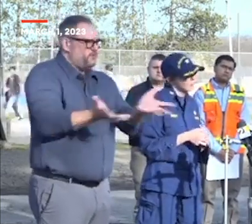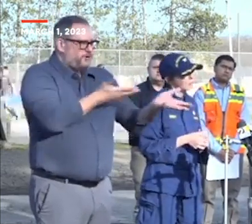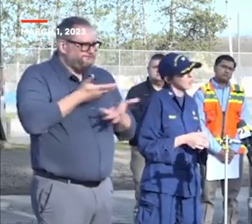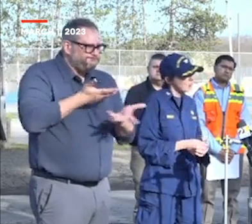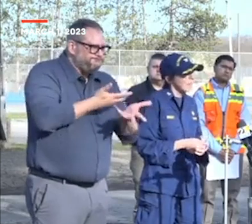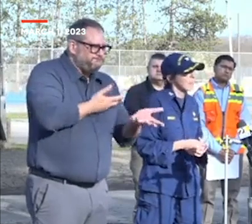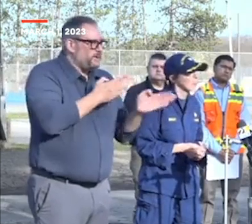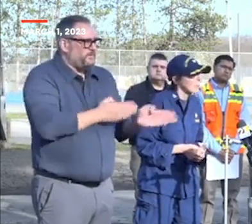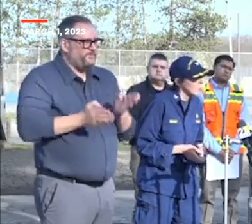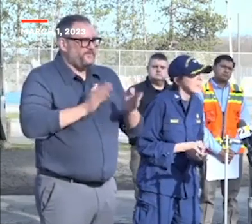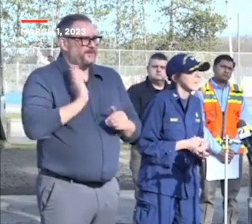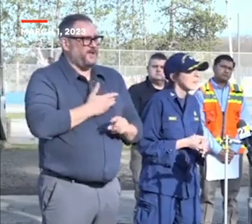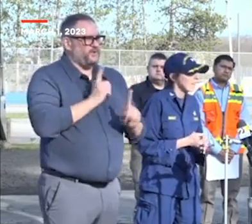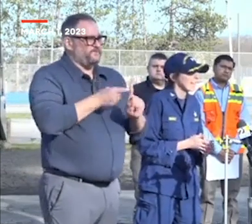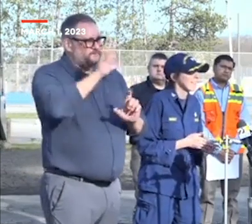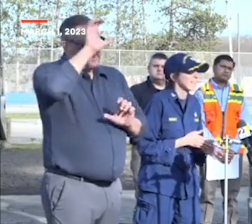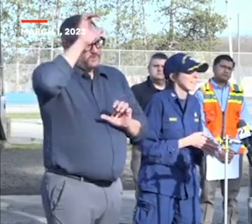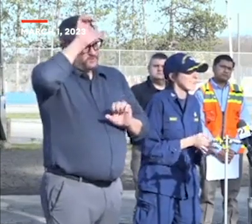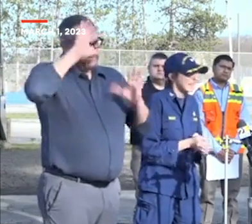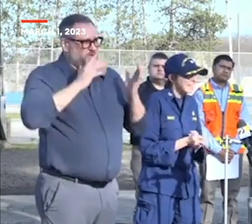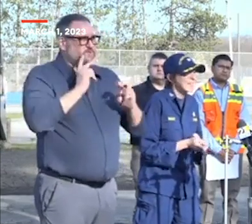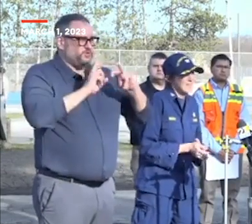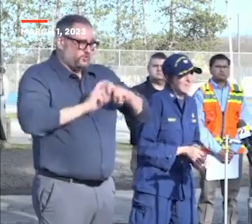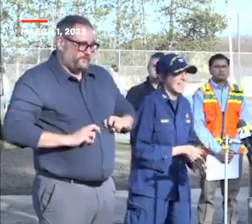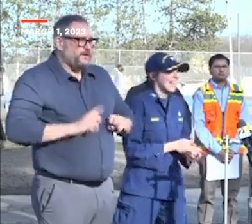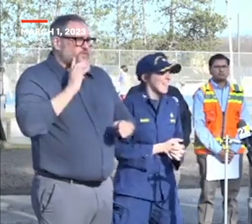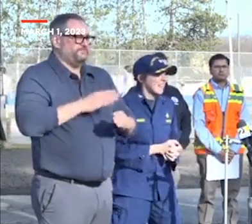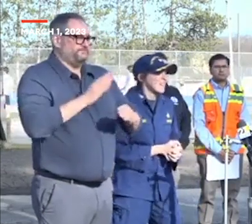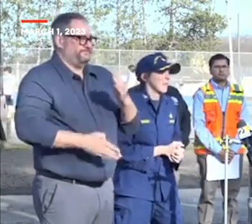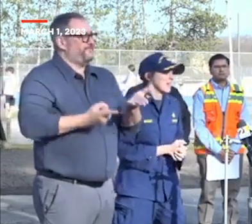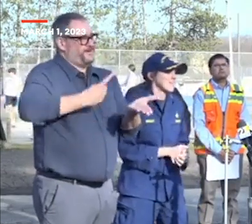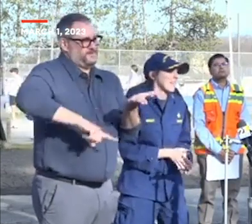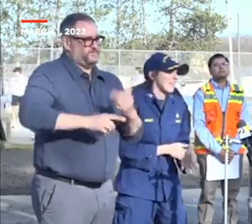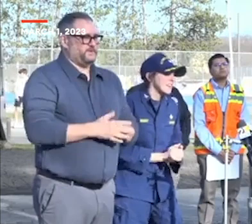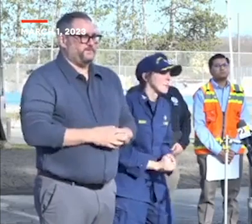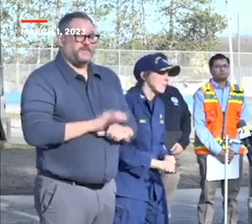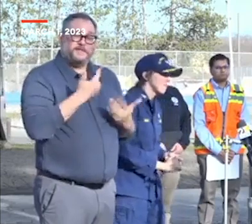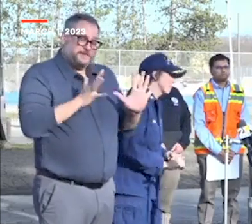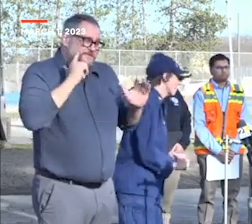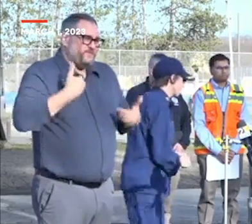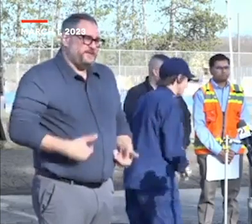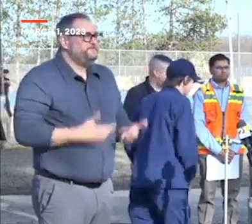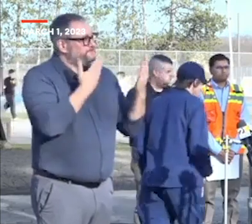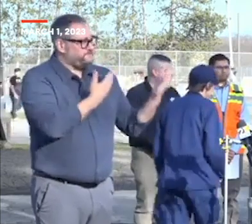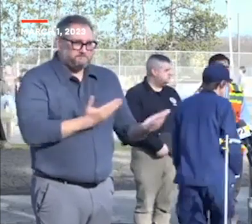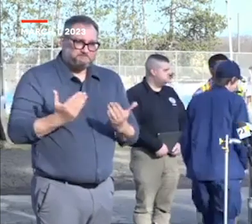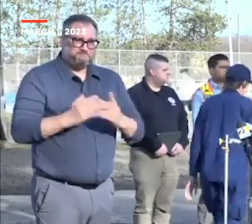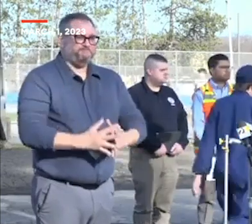first responder survey that we will be finalizing this week. That's it for us today. Thank you.